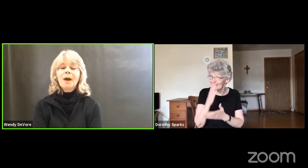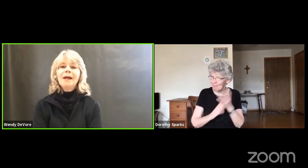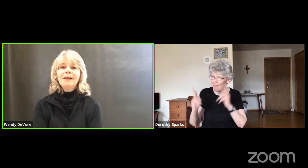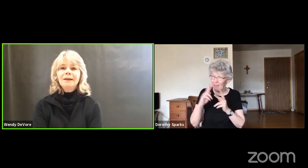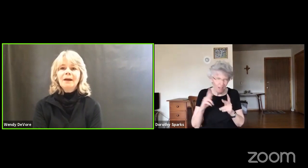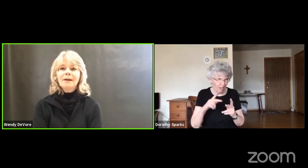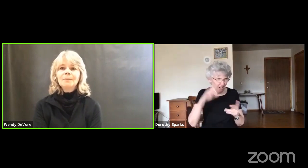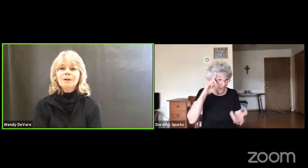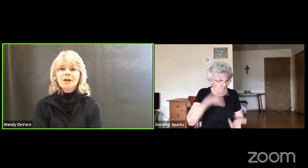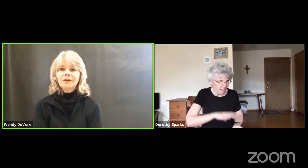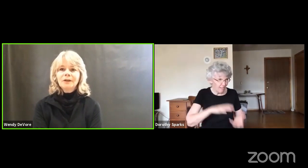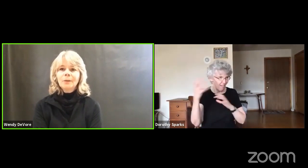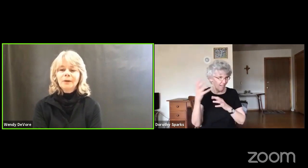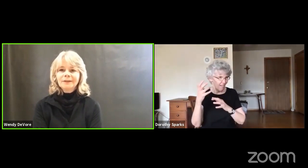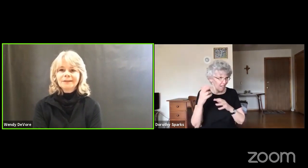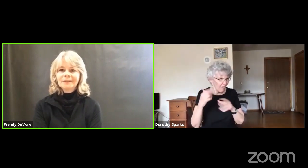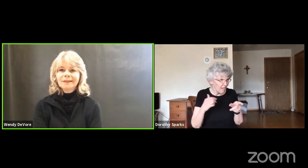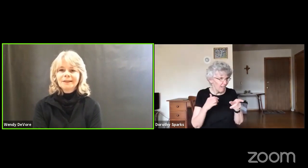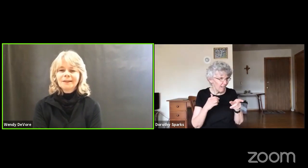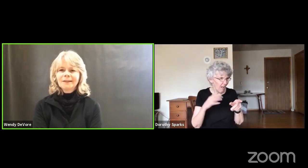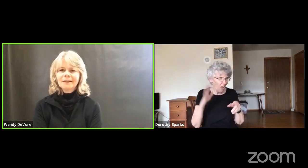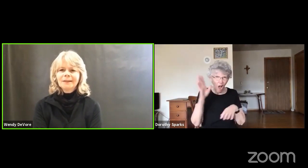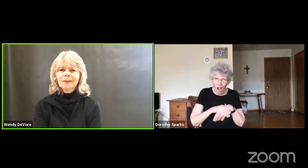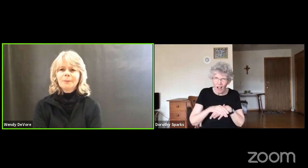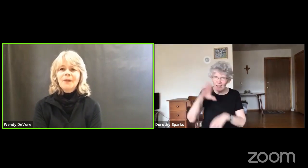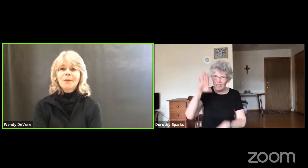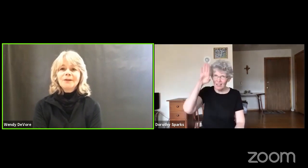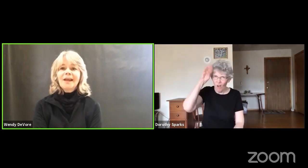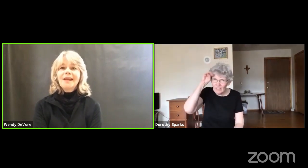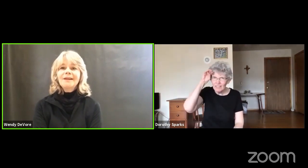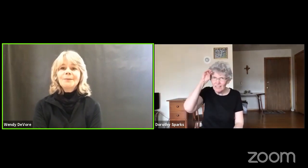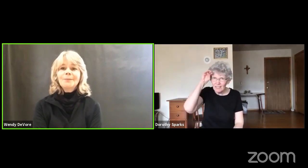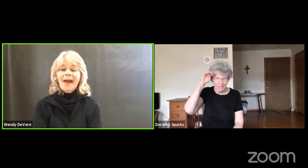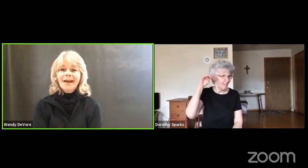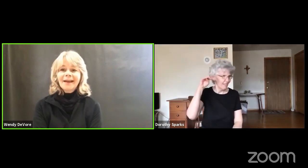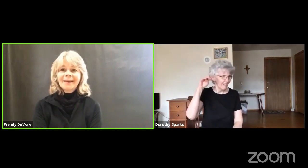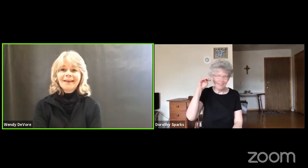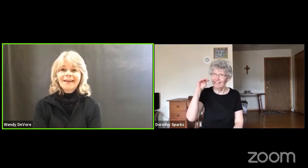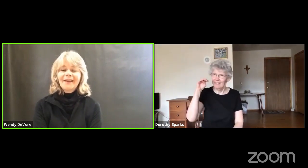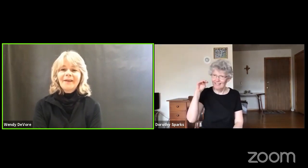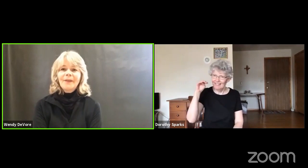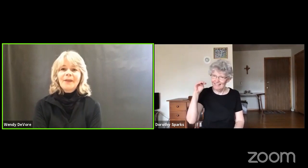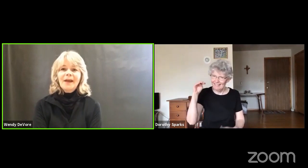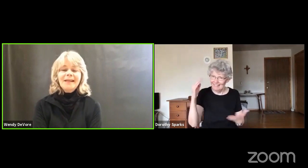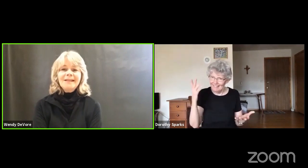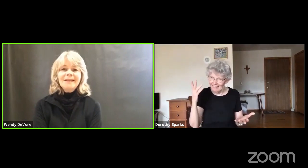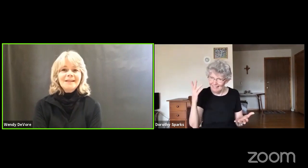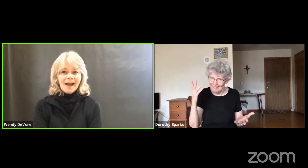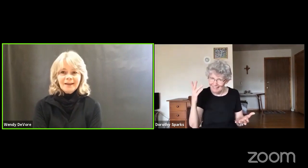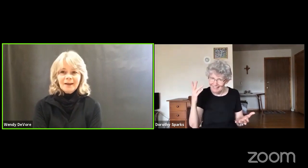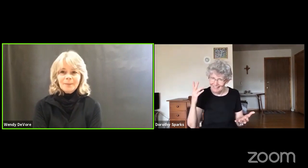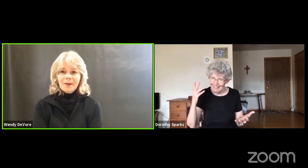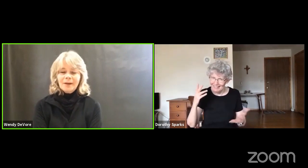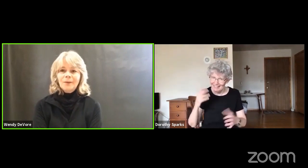in riding on a majestic horse. But they were taken aback that he did not come on a